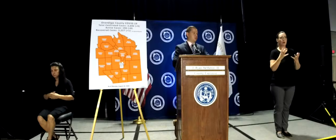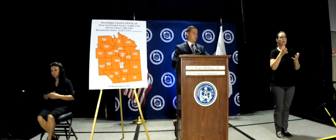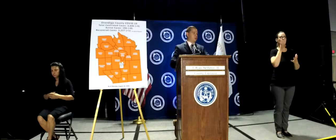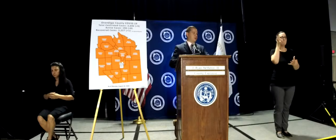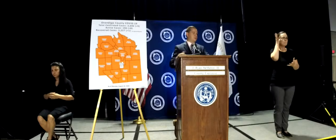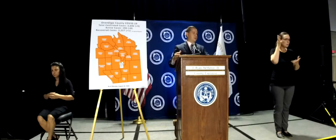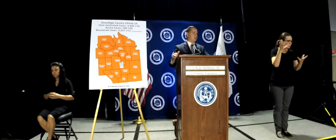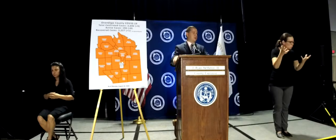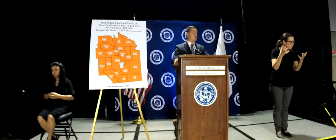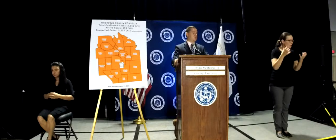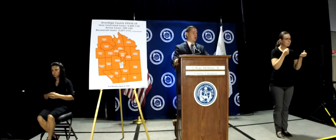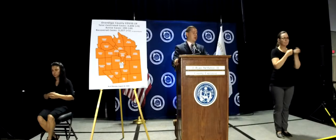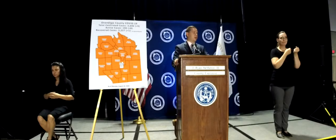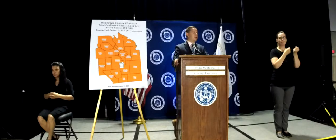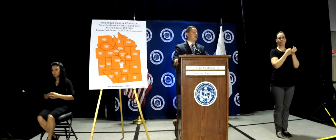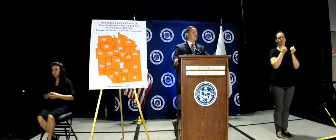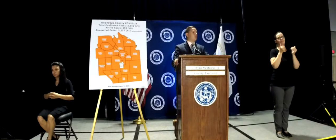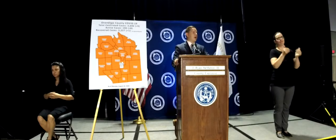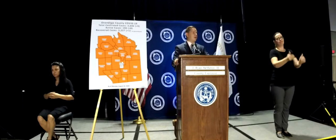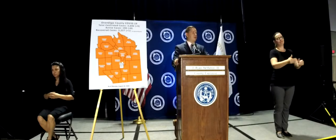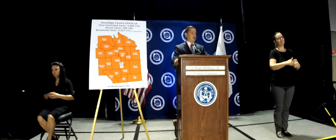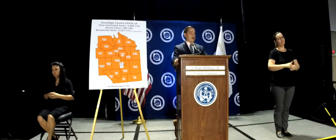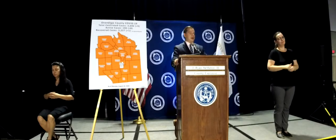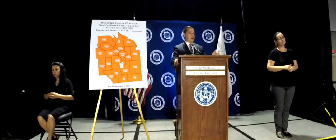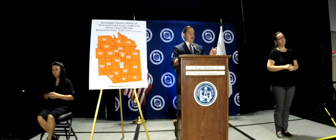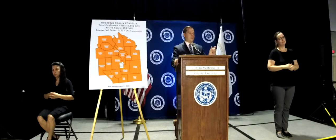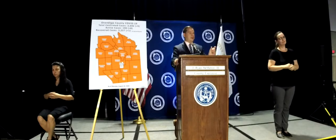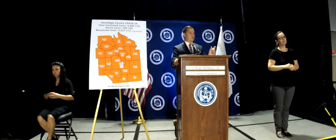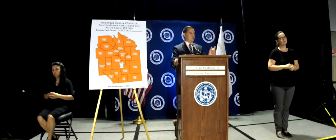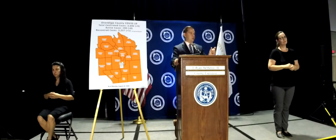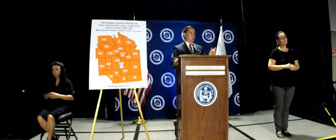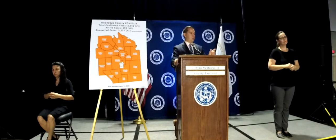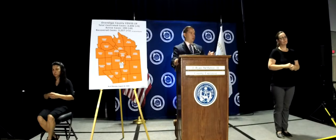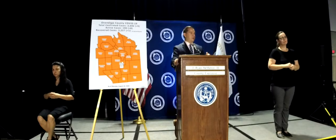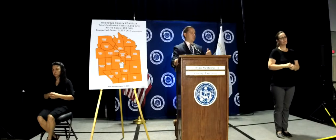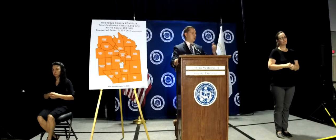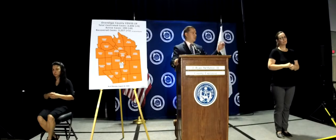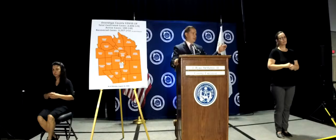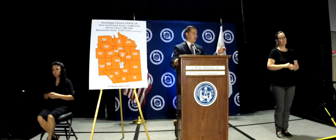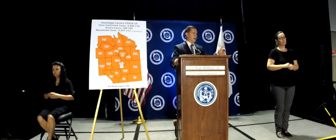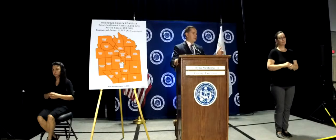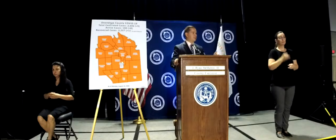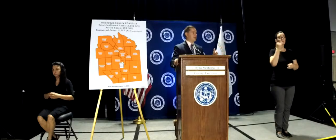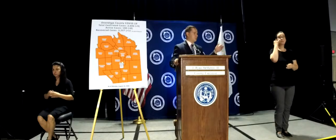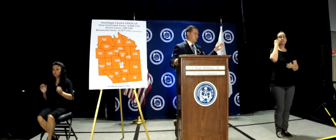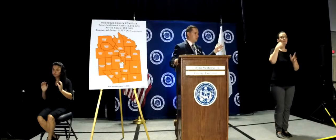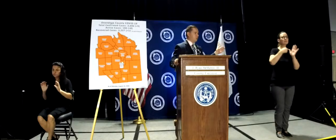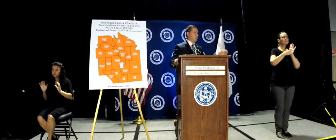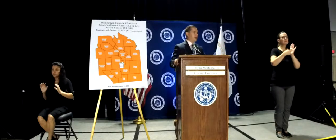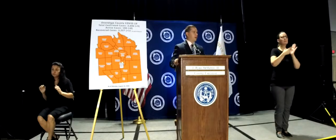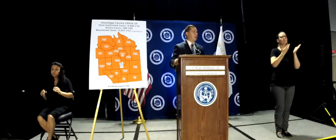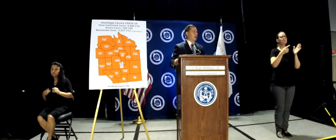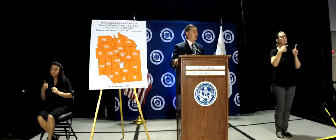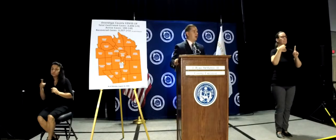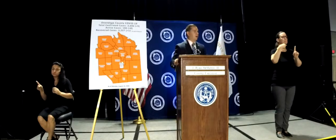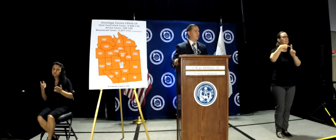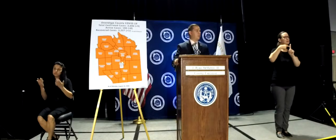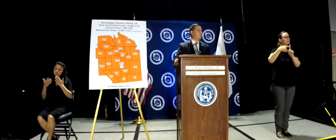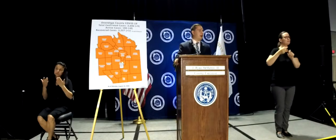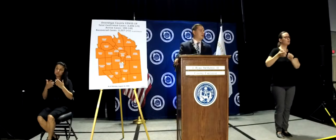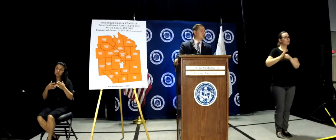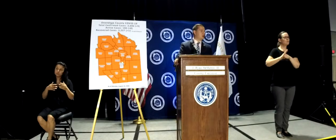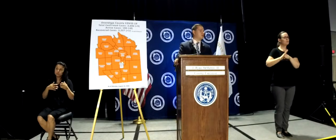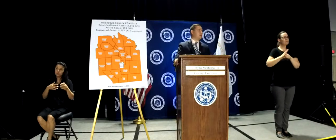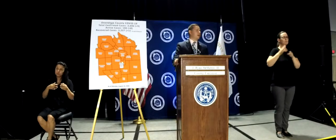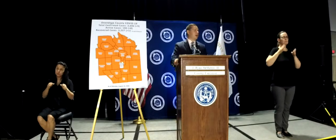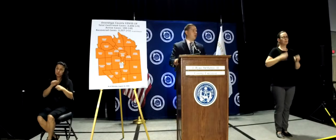they can contribute into the screening. If you have a positive in the pool, that triggers a diagnostic test, which is covered